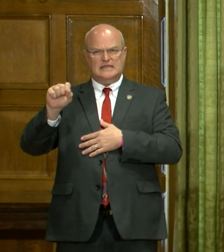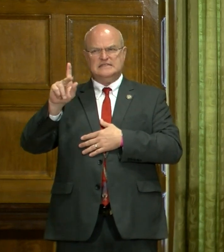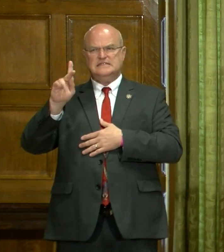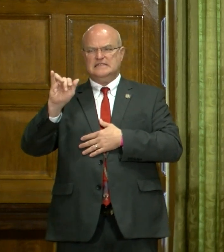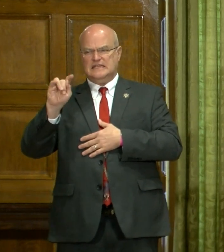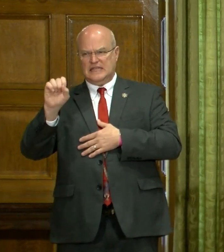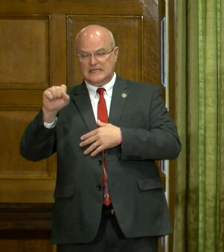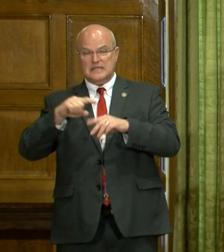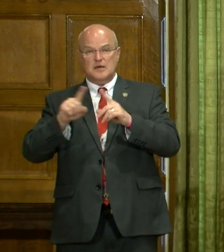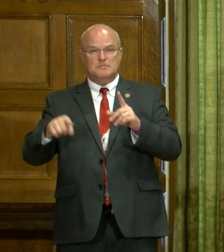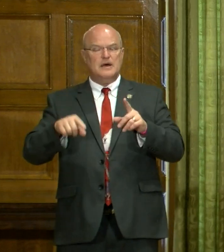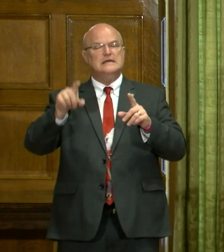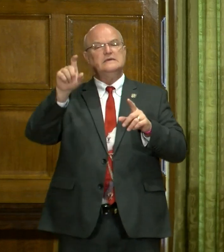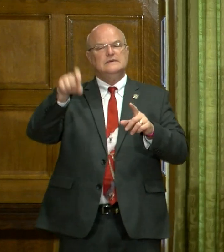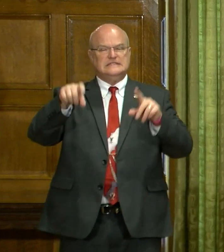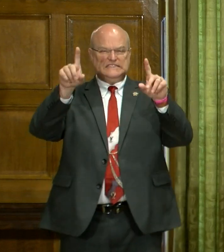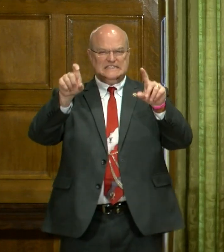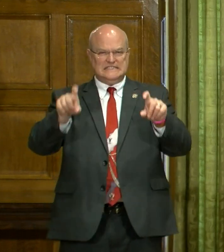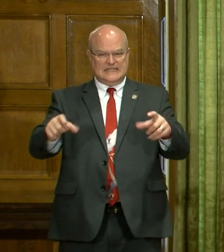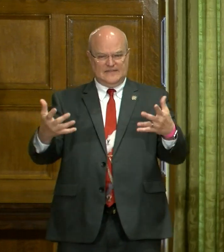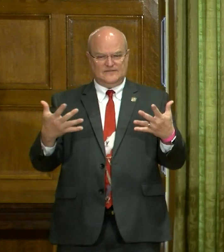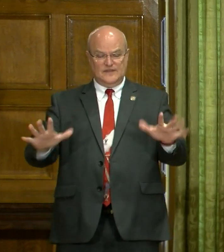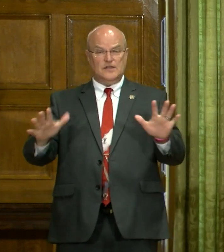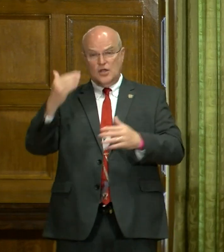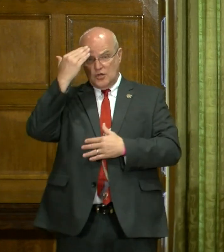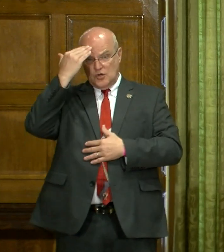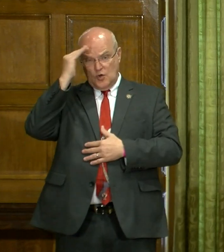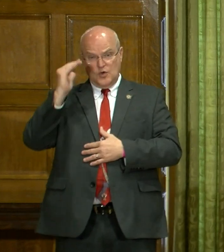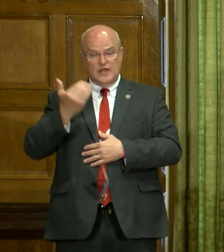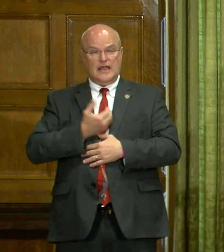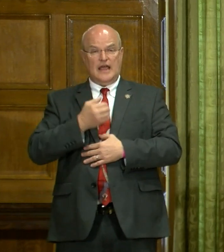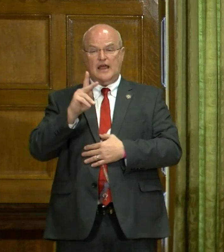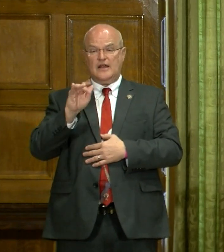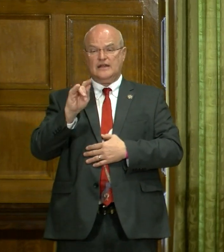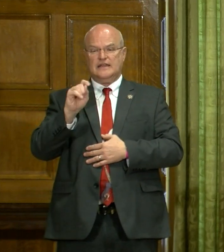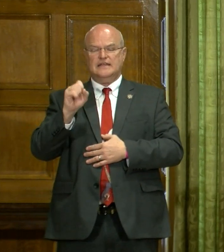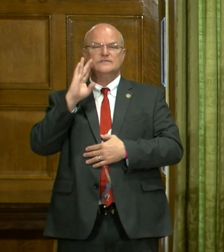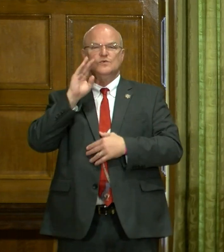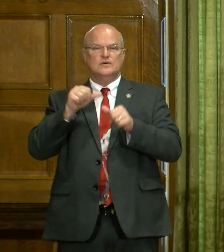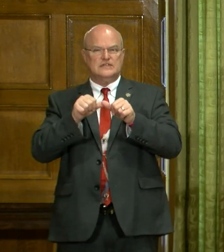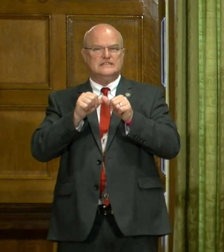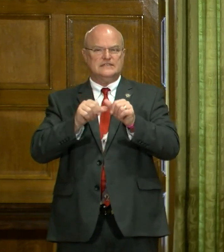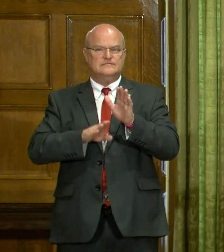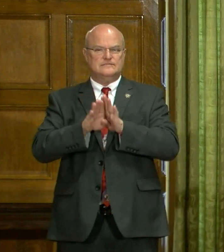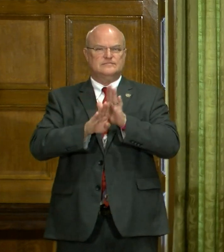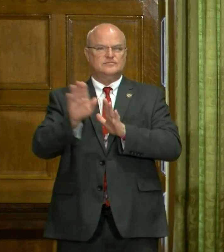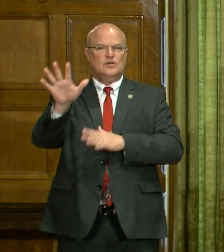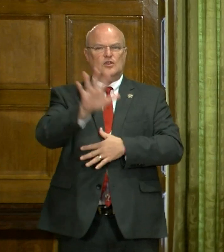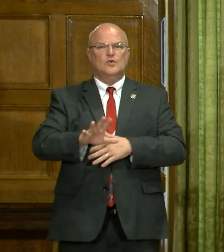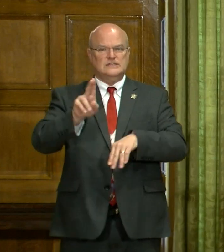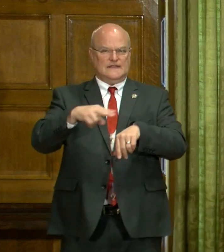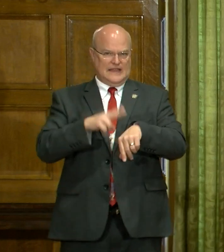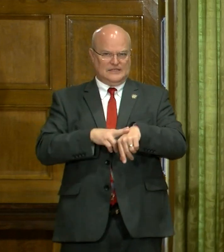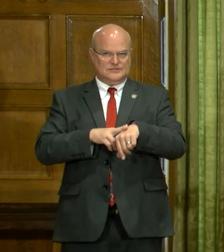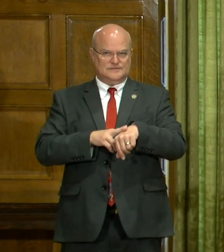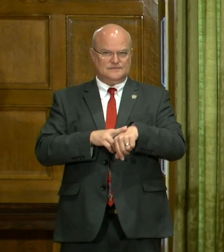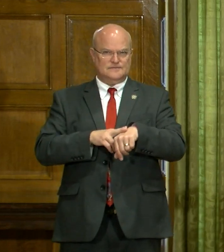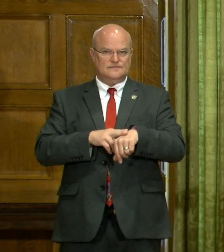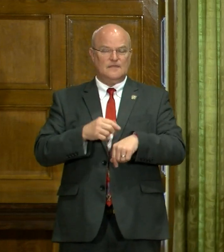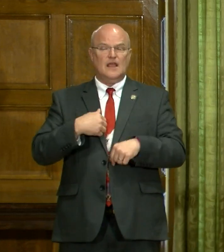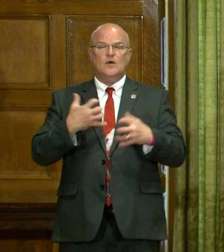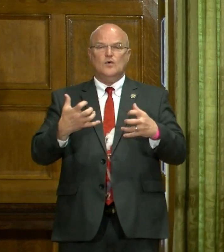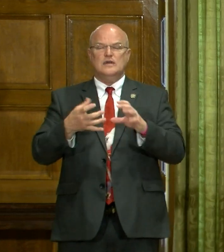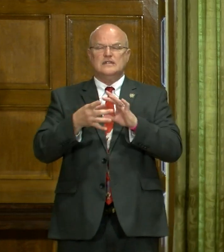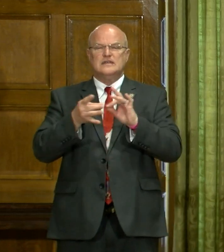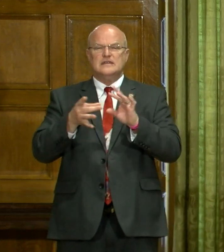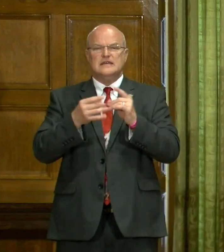go ahead and get this testing done, knowing that our supply chain will continue to develop across the nation. I wanted to make a